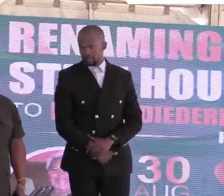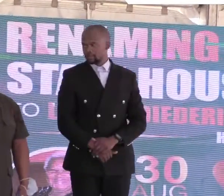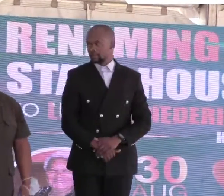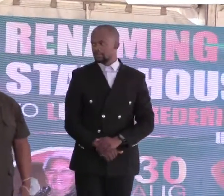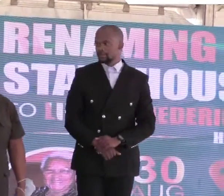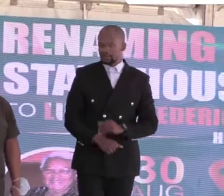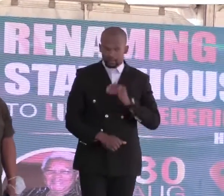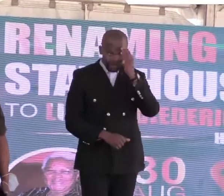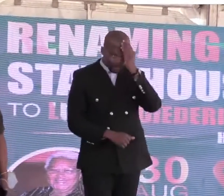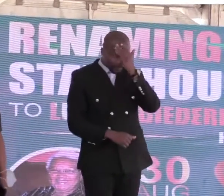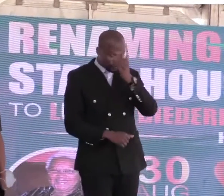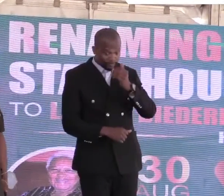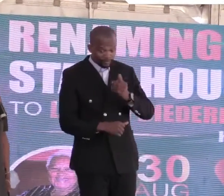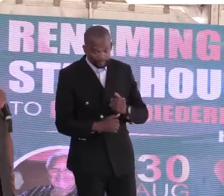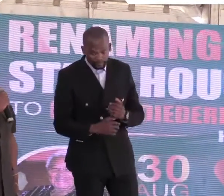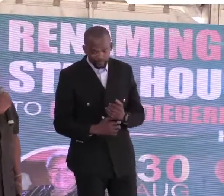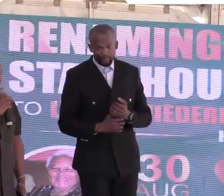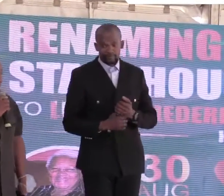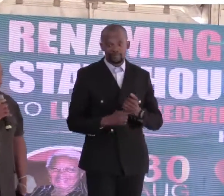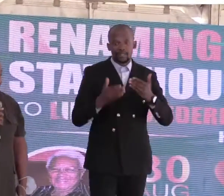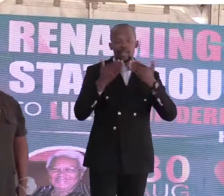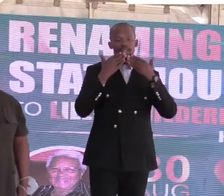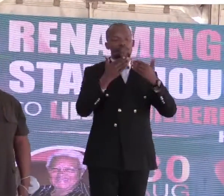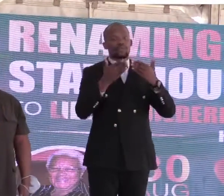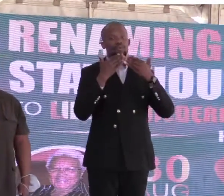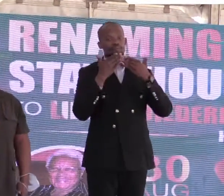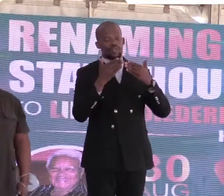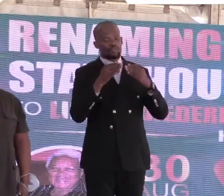Thank you very much, Program Director.